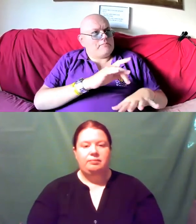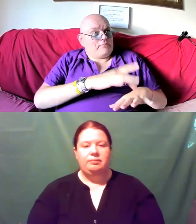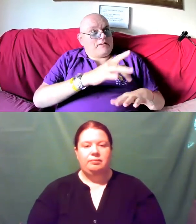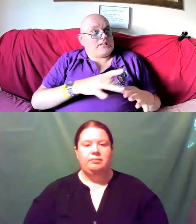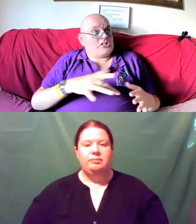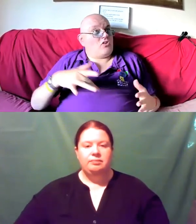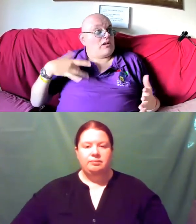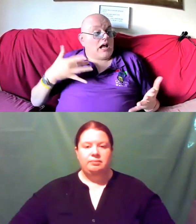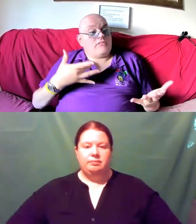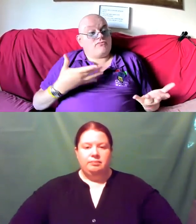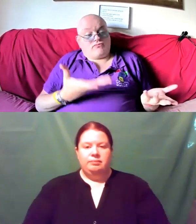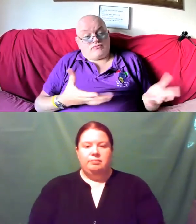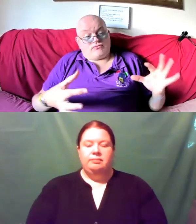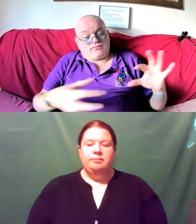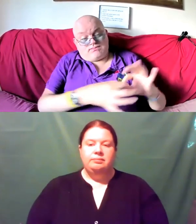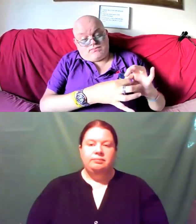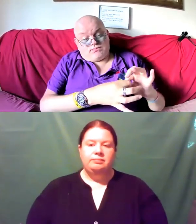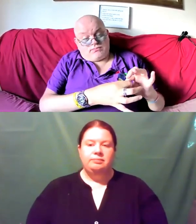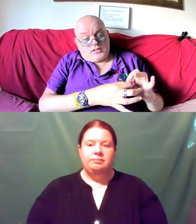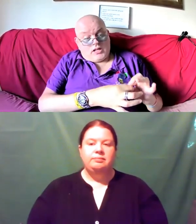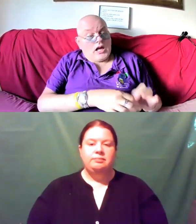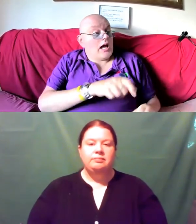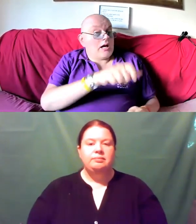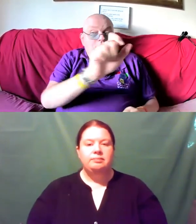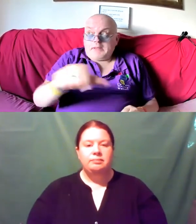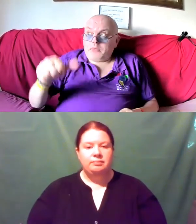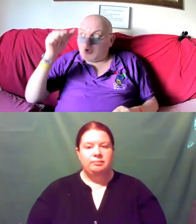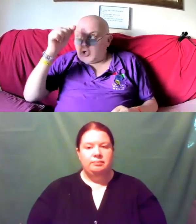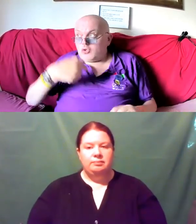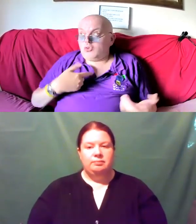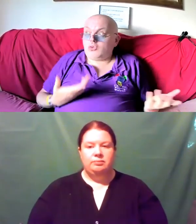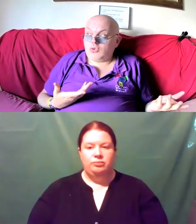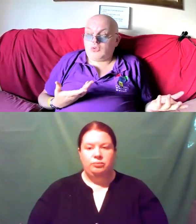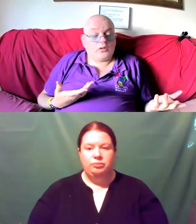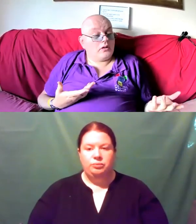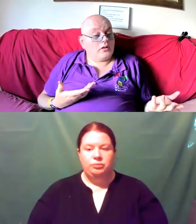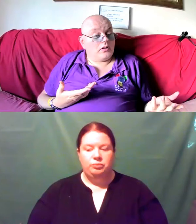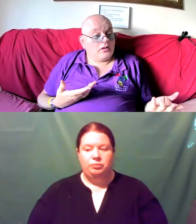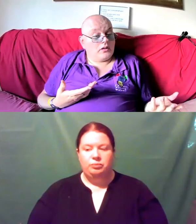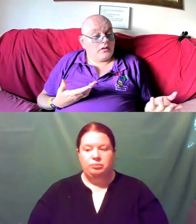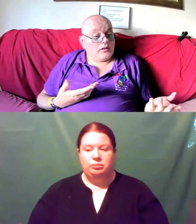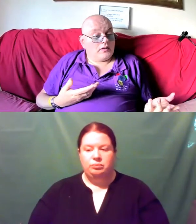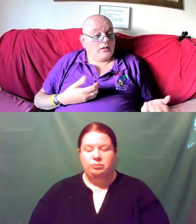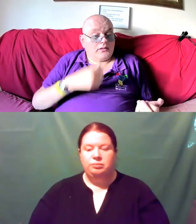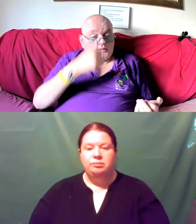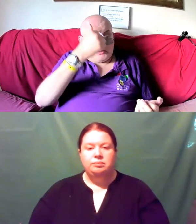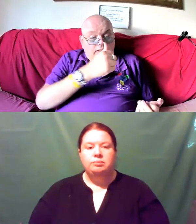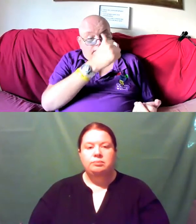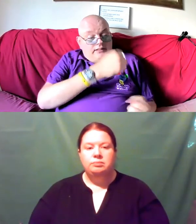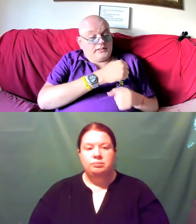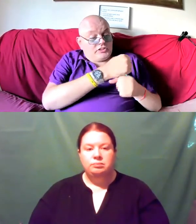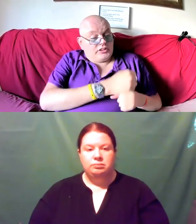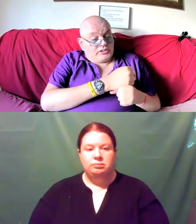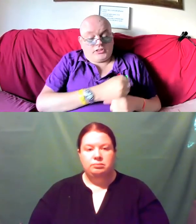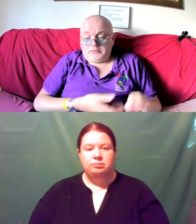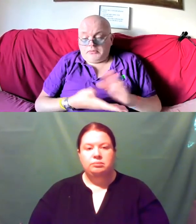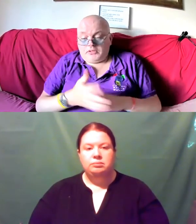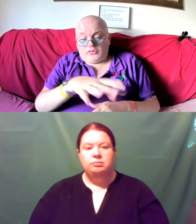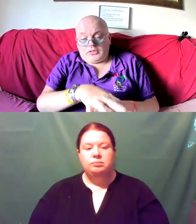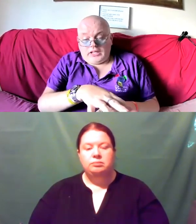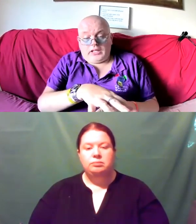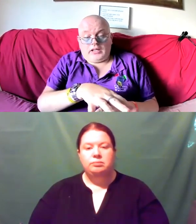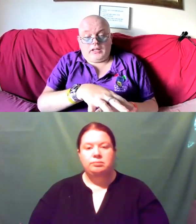therefore, it was in the public domain. And after I'd been at the local Catholic church for a while, the priest said to me, will